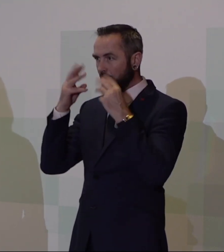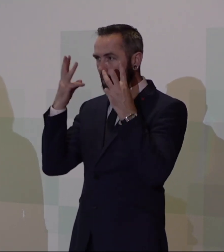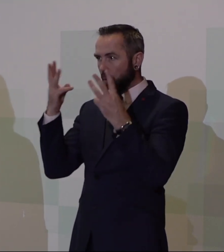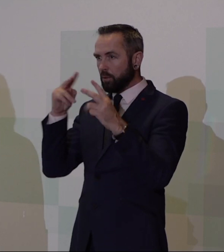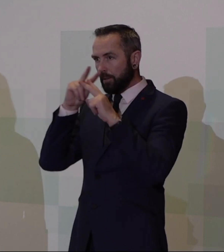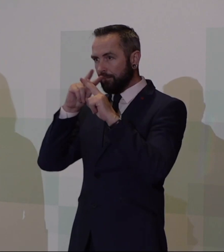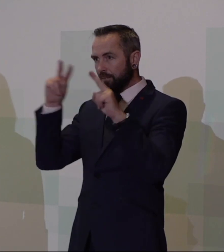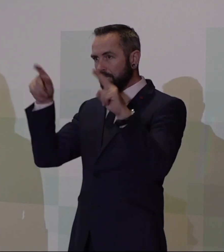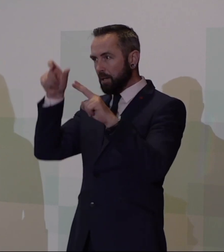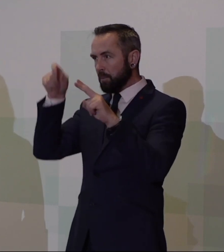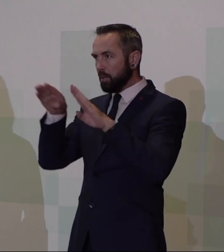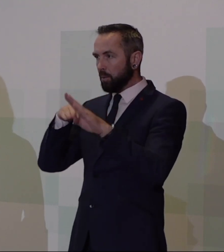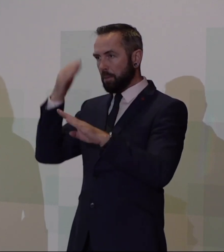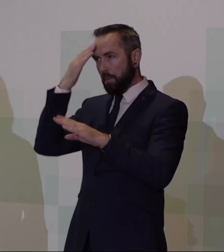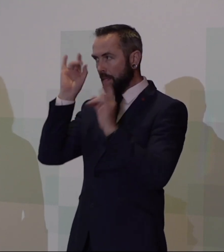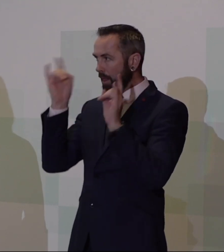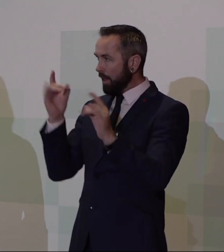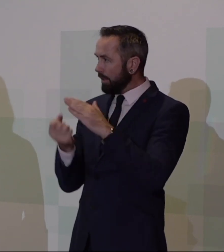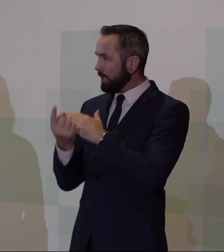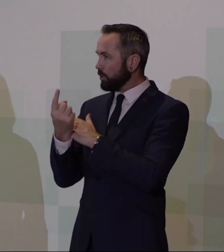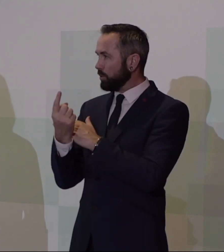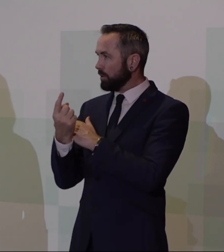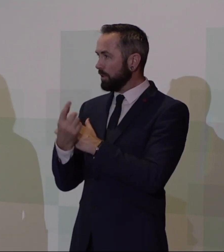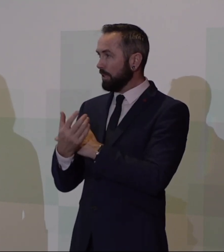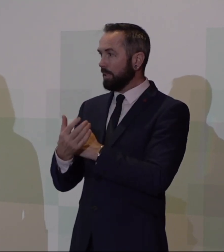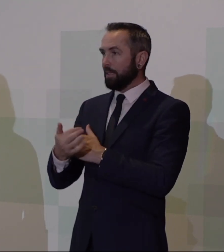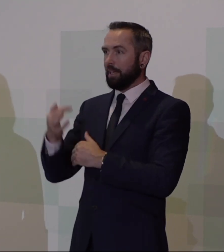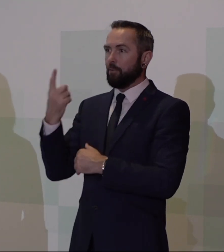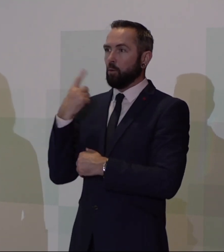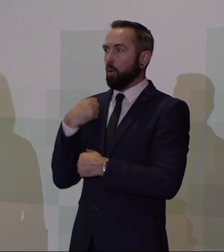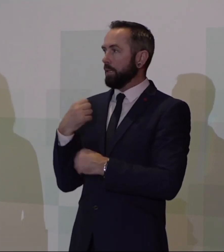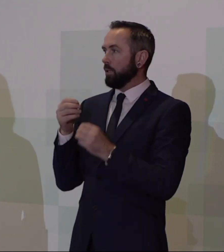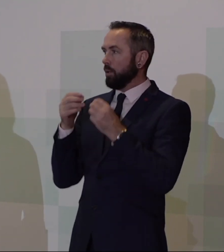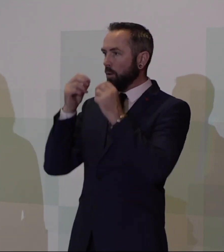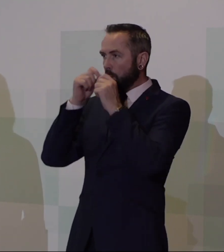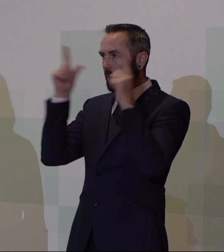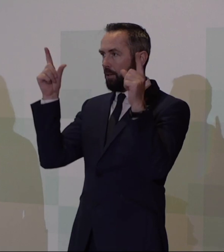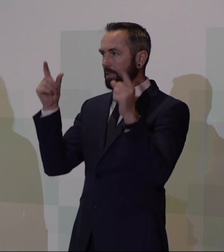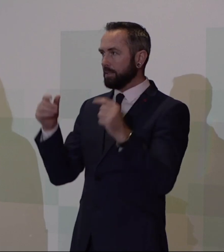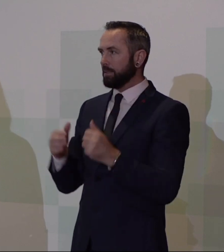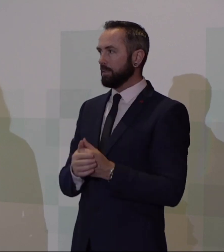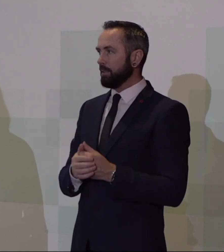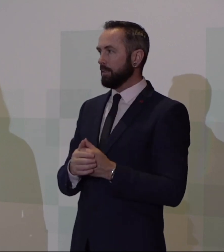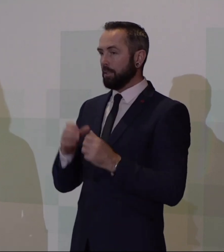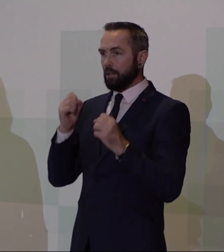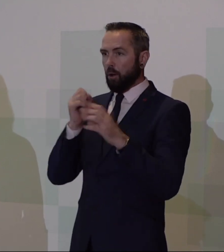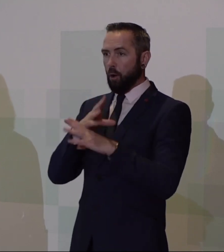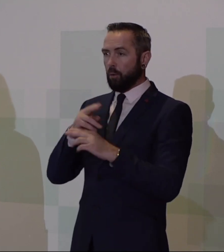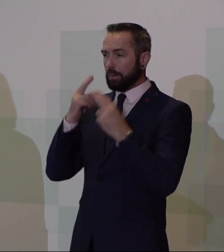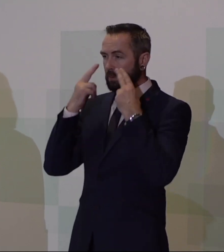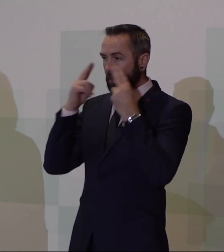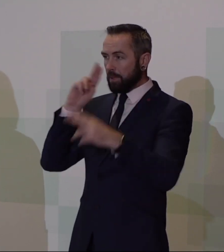you to visualize a person with mental health issues. If they are white, open your eyes. These are all